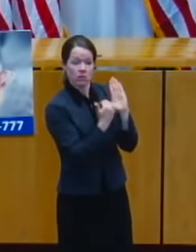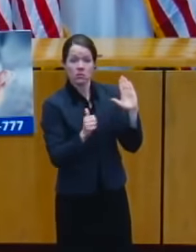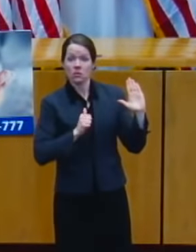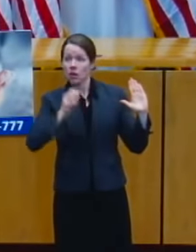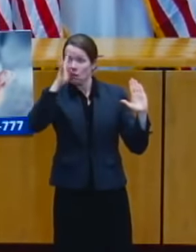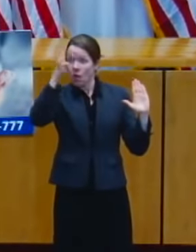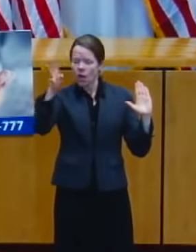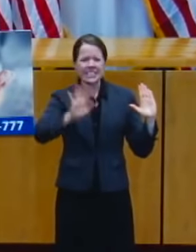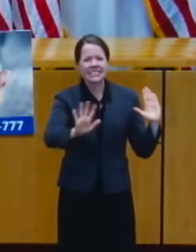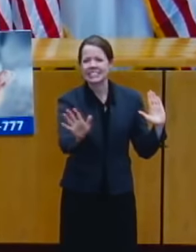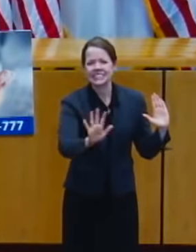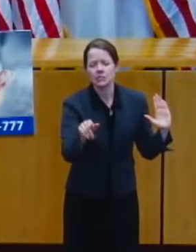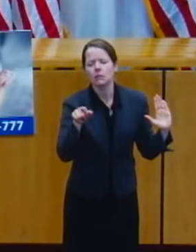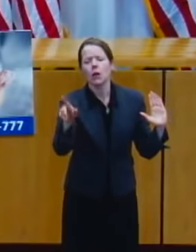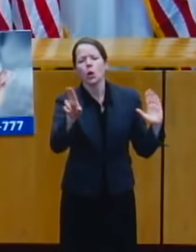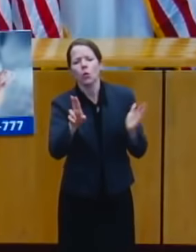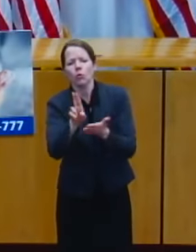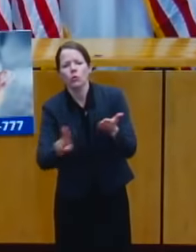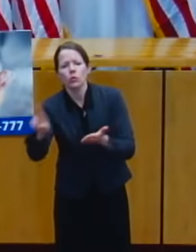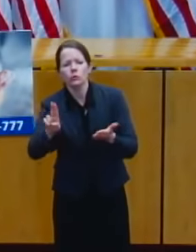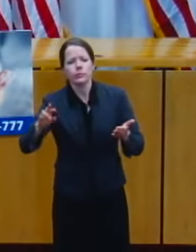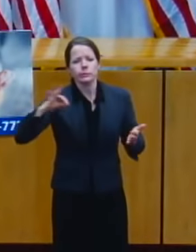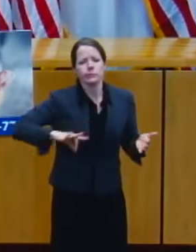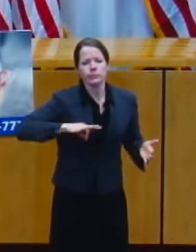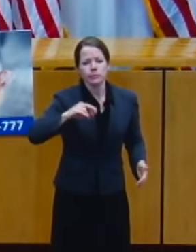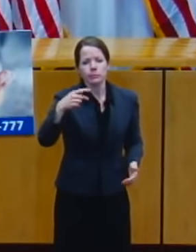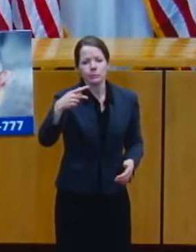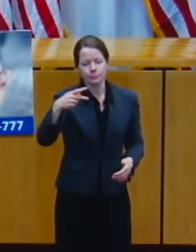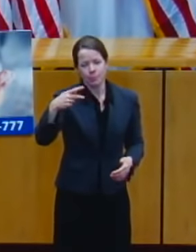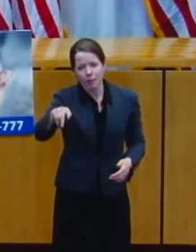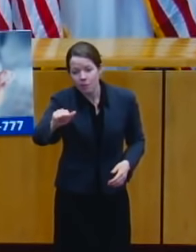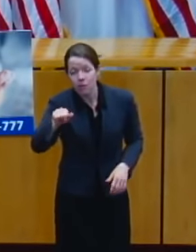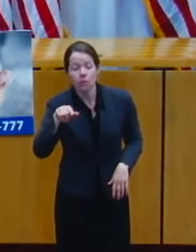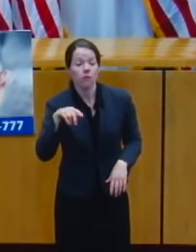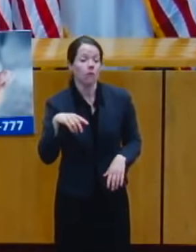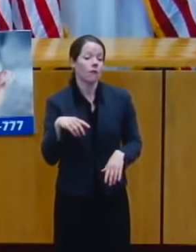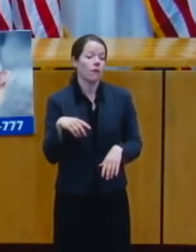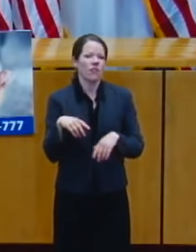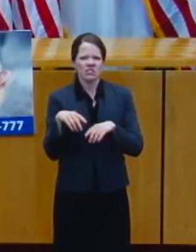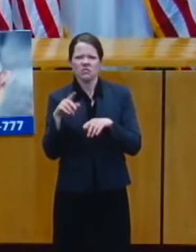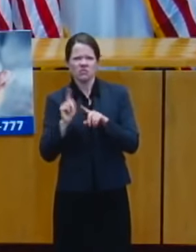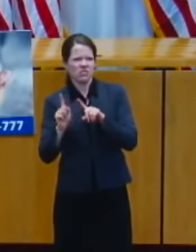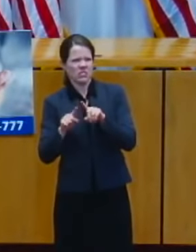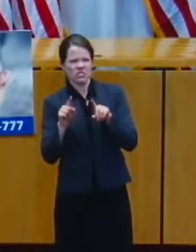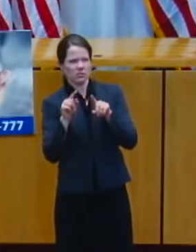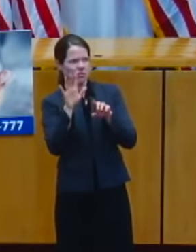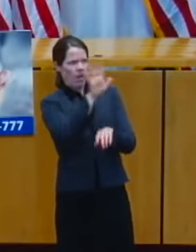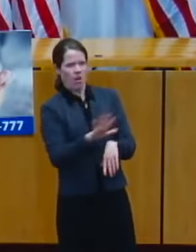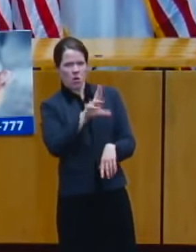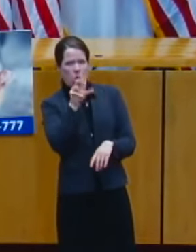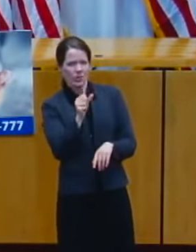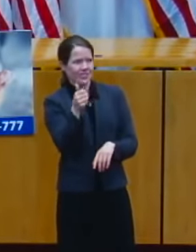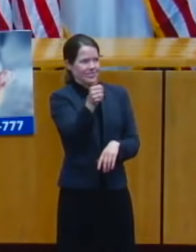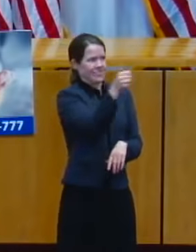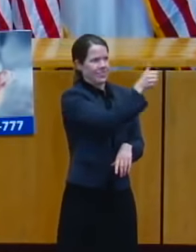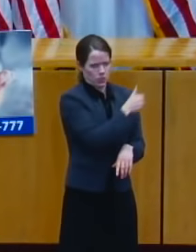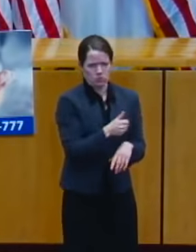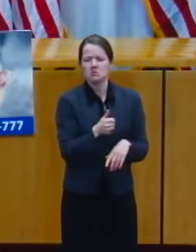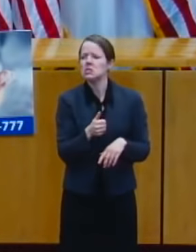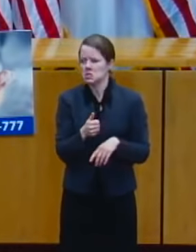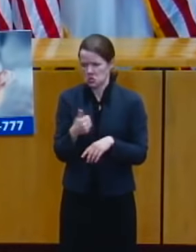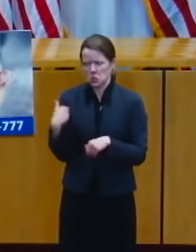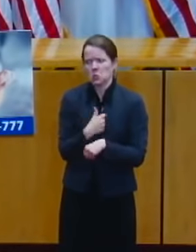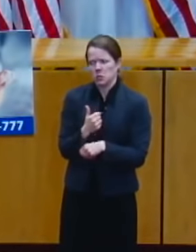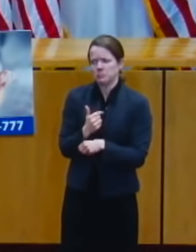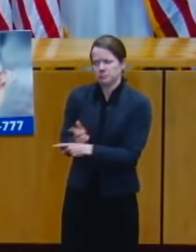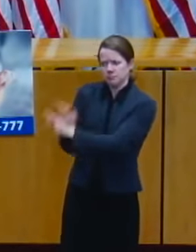many other states along similar guidelines, and they're designed to ensure consistent decision-making and to protect